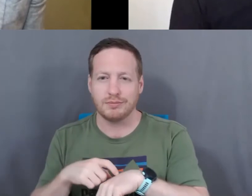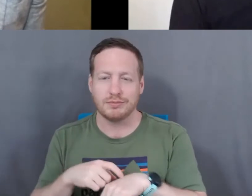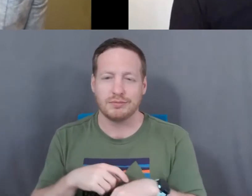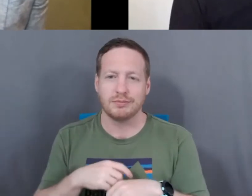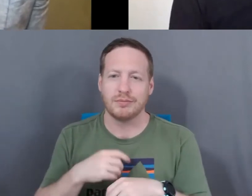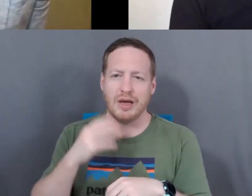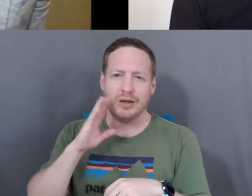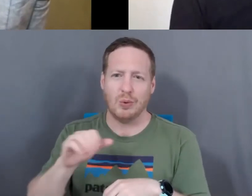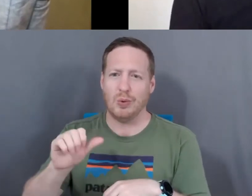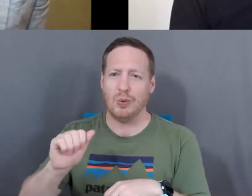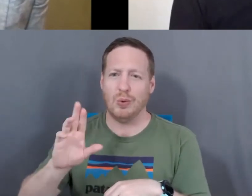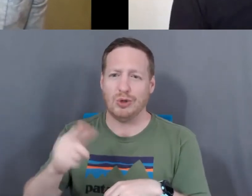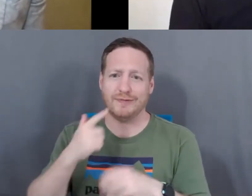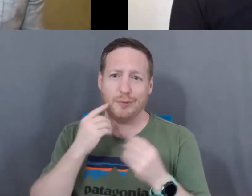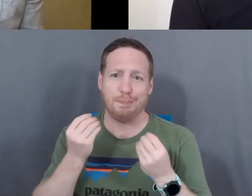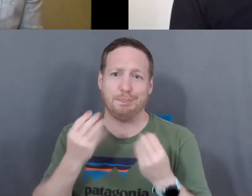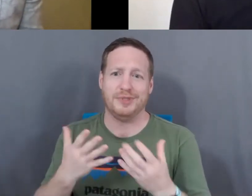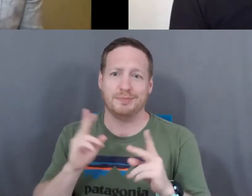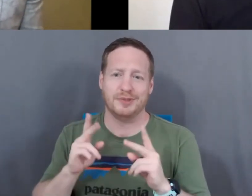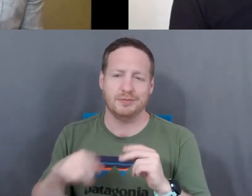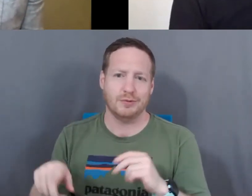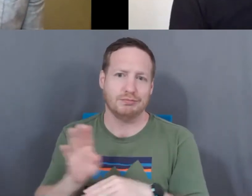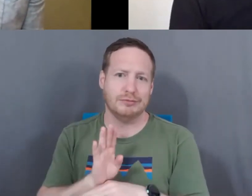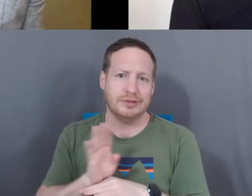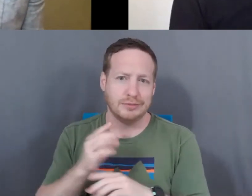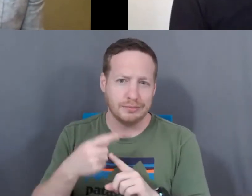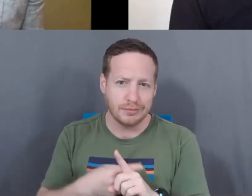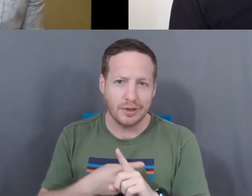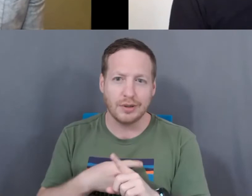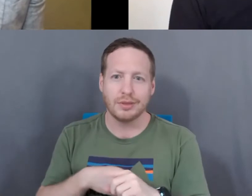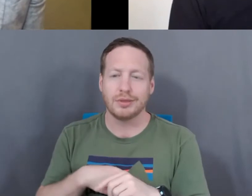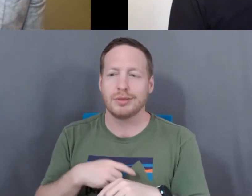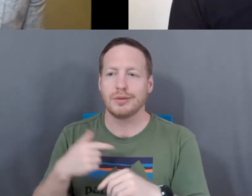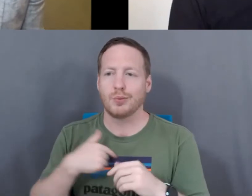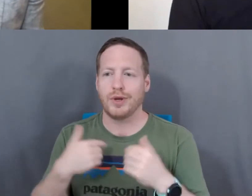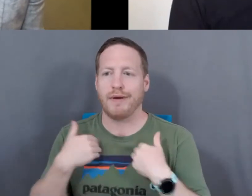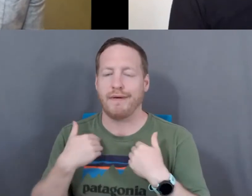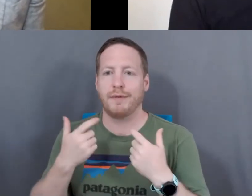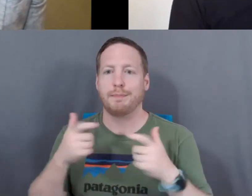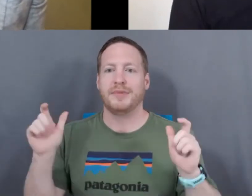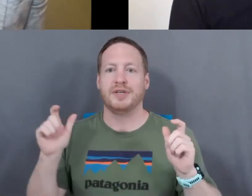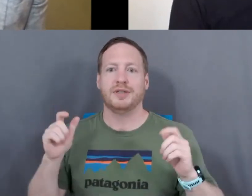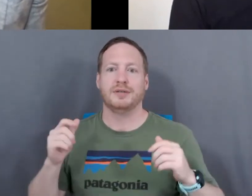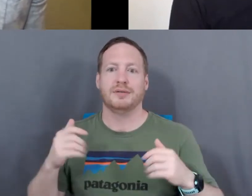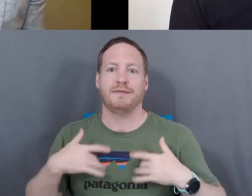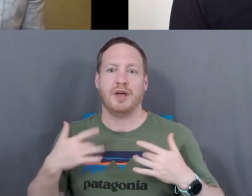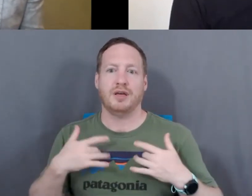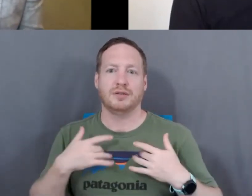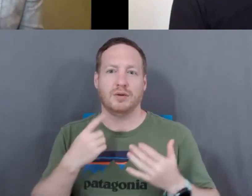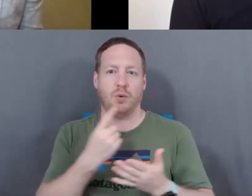another time? I know that August, there are many individuals who are busy during that month. And I know that we have